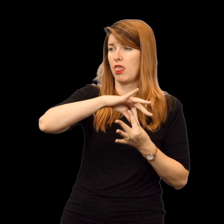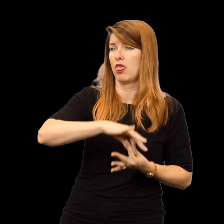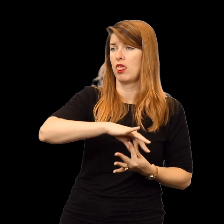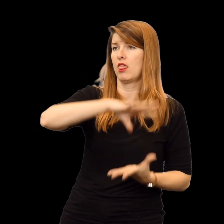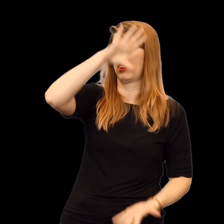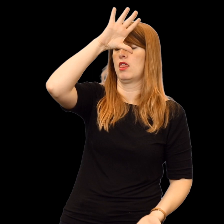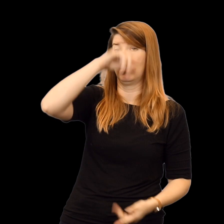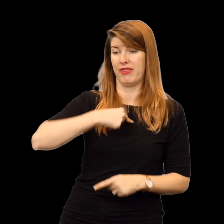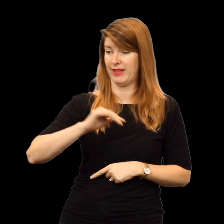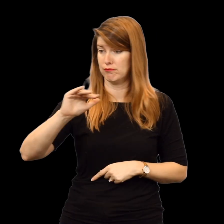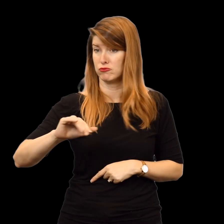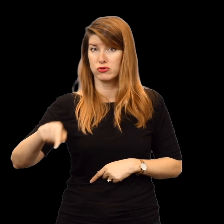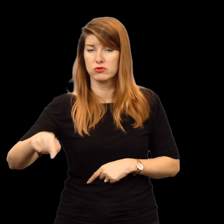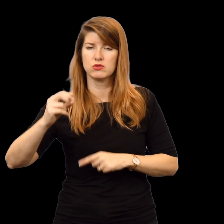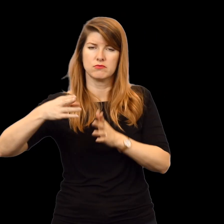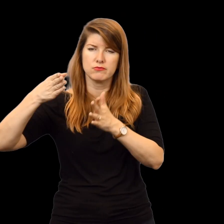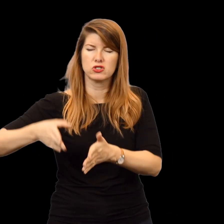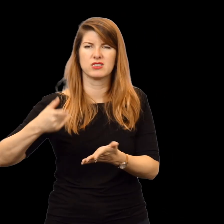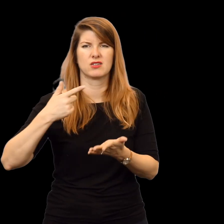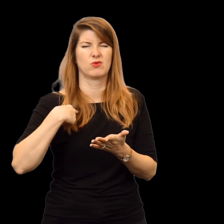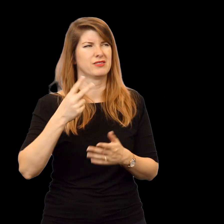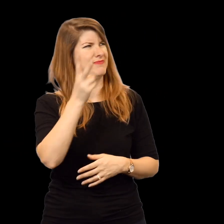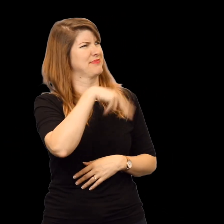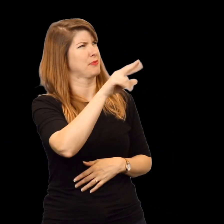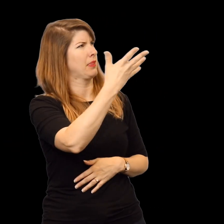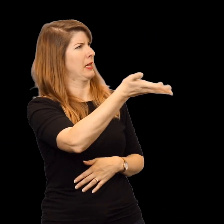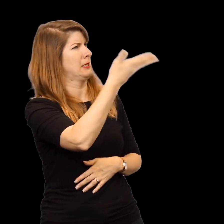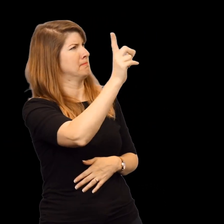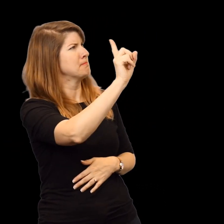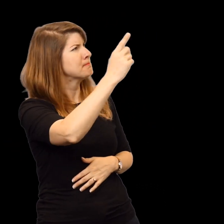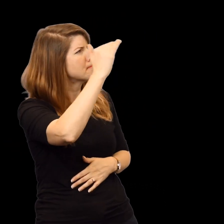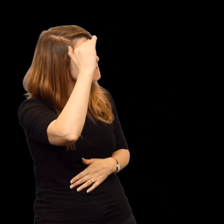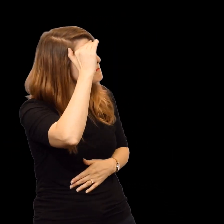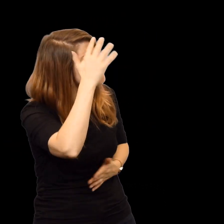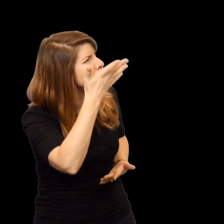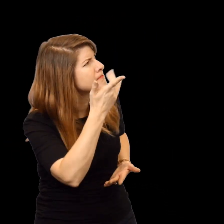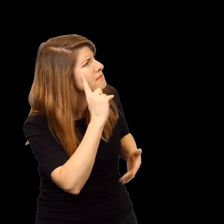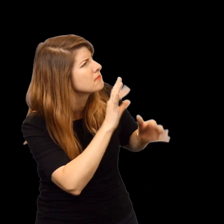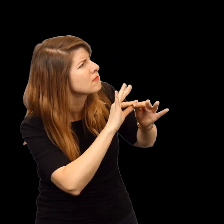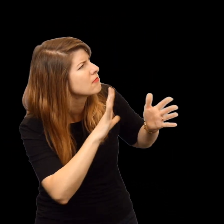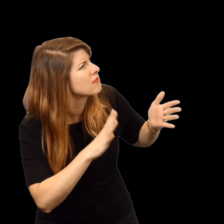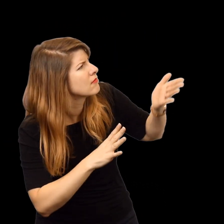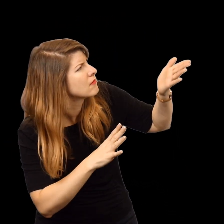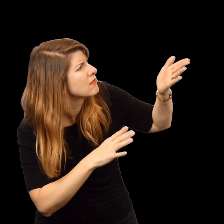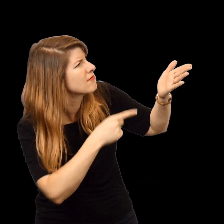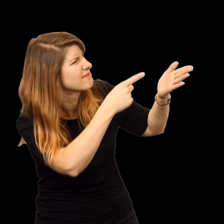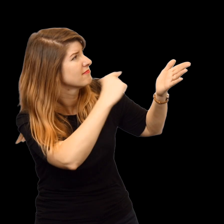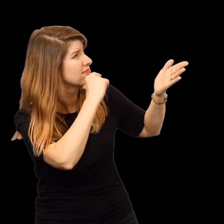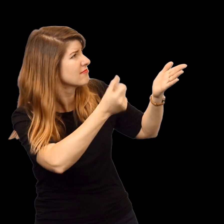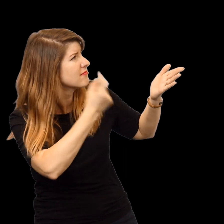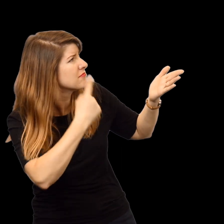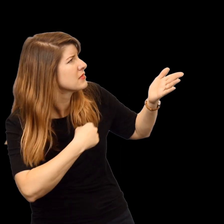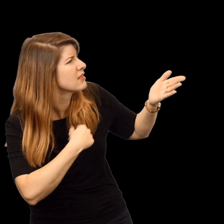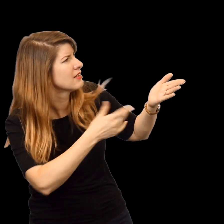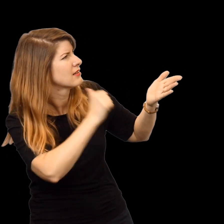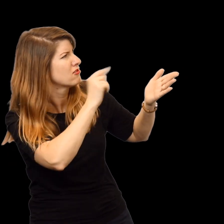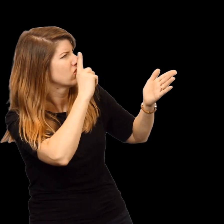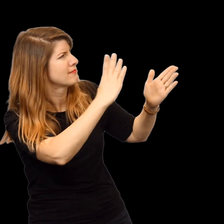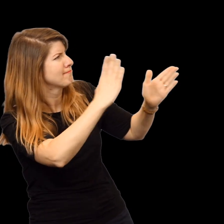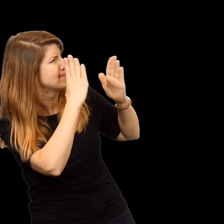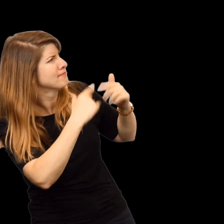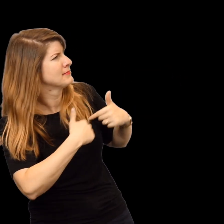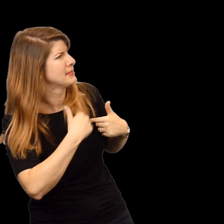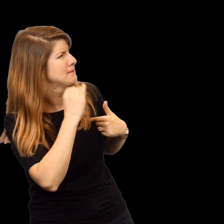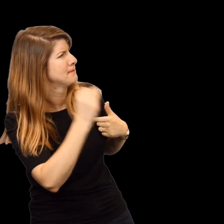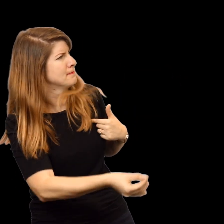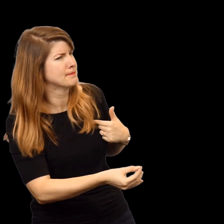child or other person experiences me as gone. They know I'm not getting them, that I'm